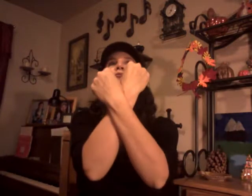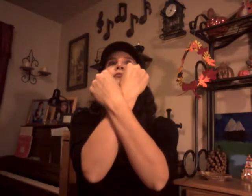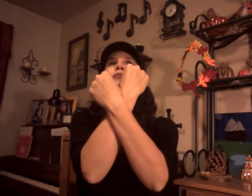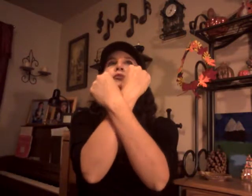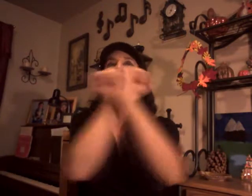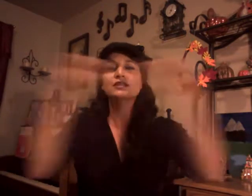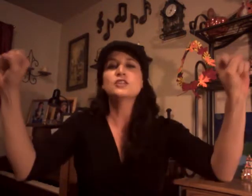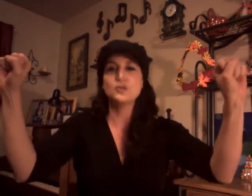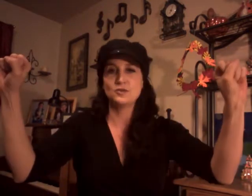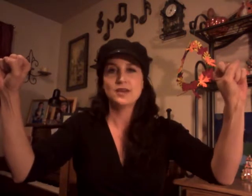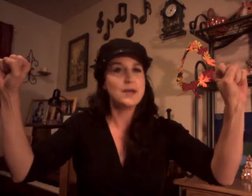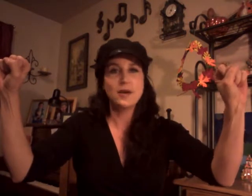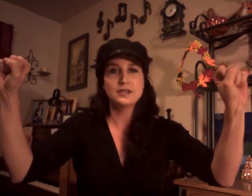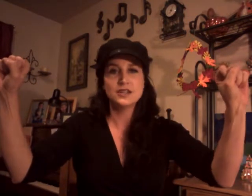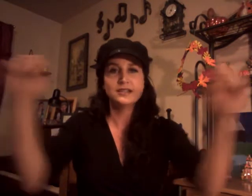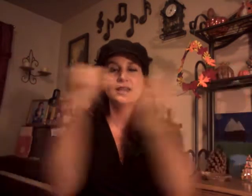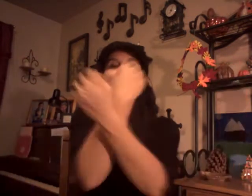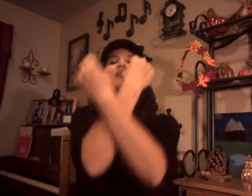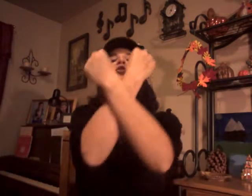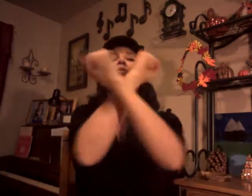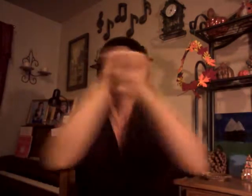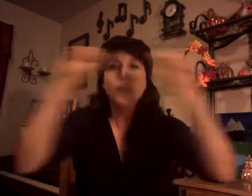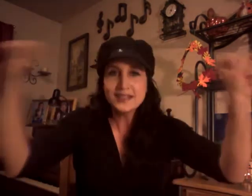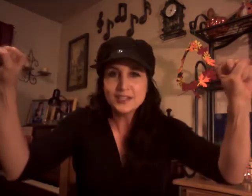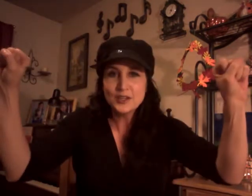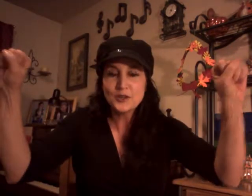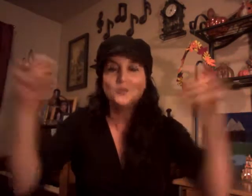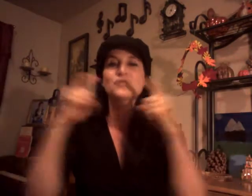the rescue, I apologize. The rescue for